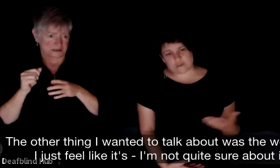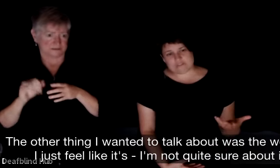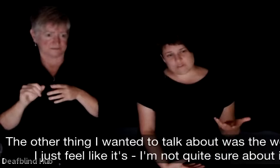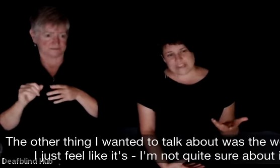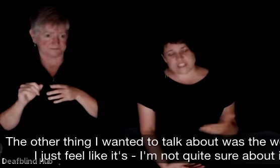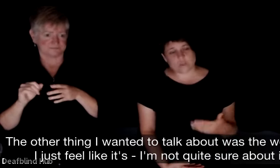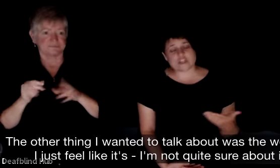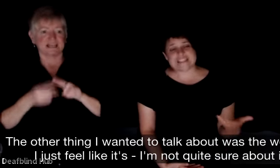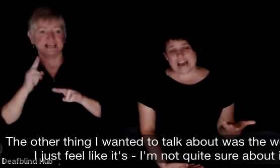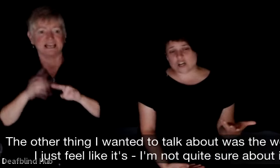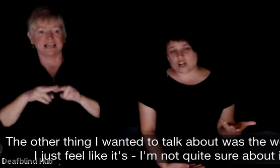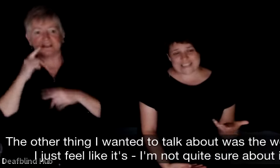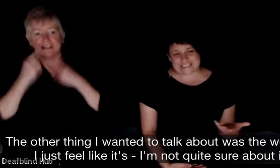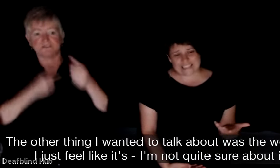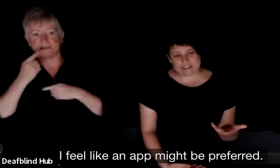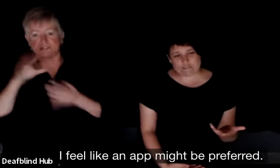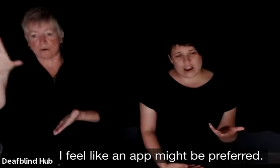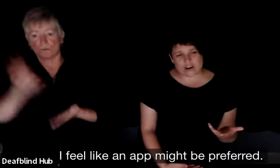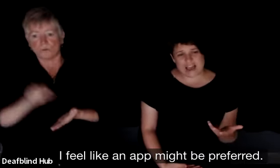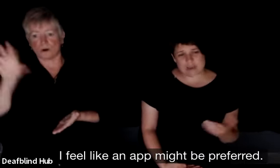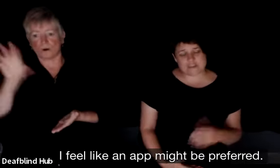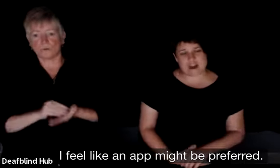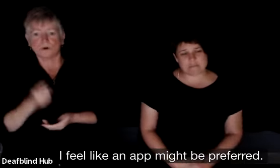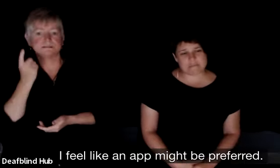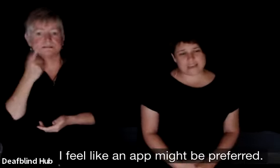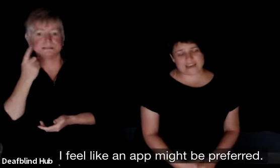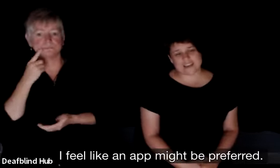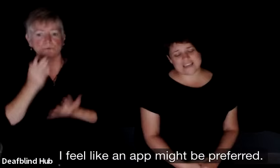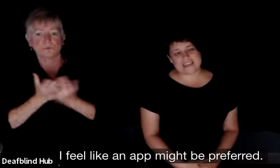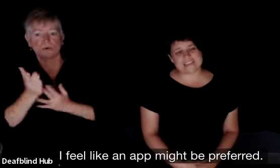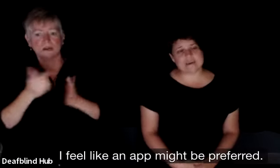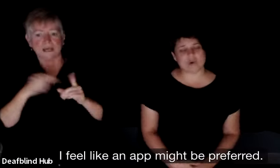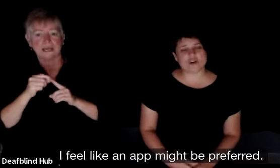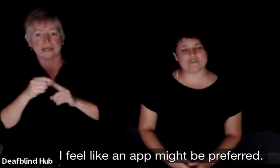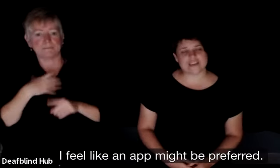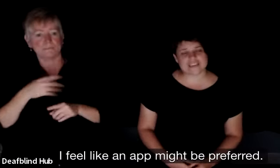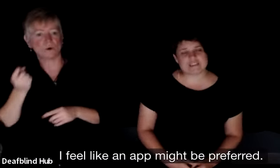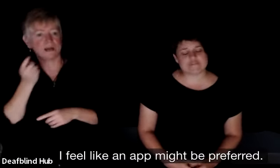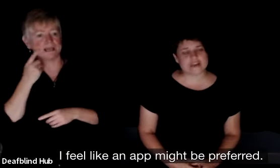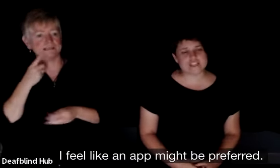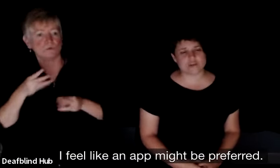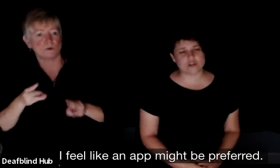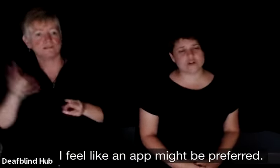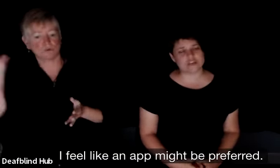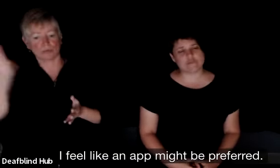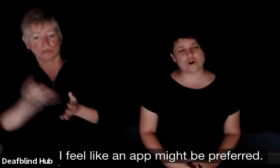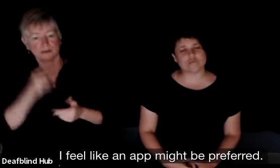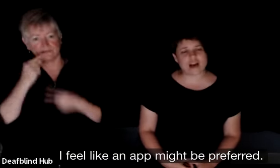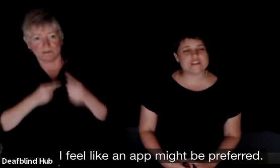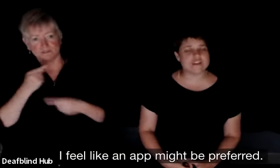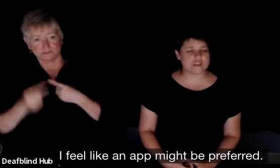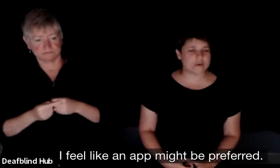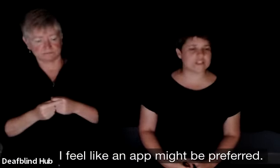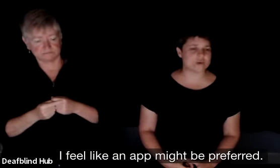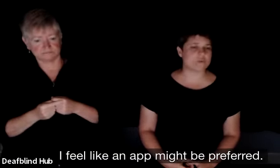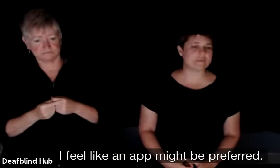And if there was information that we could download easily via an app, that might be an easier mode of getting the information that we're looking for